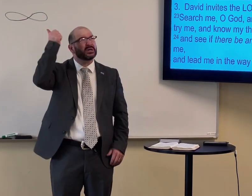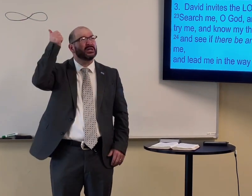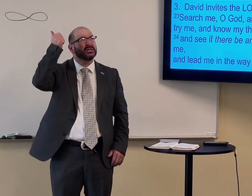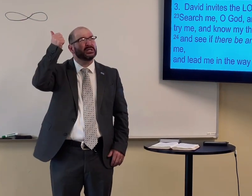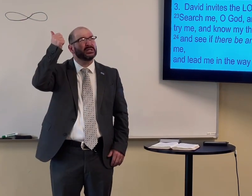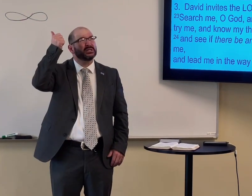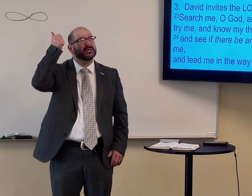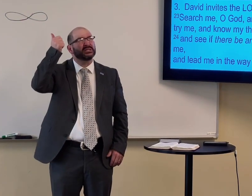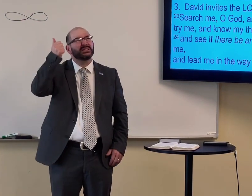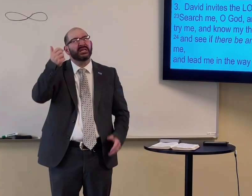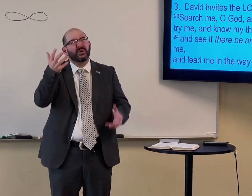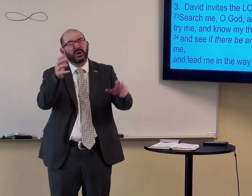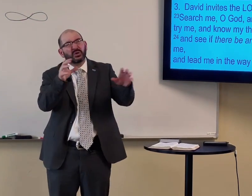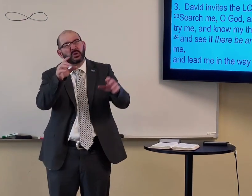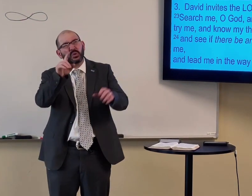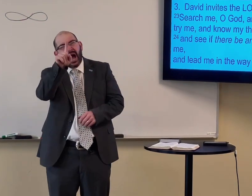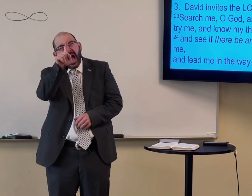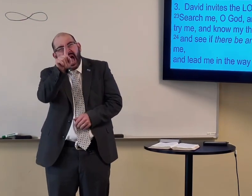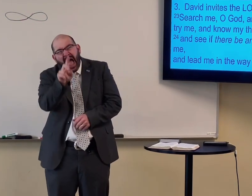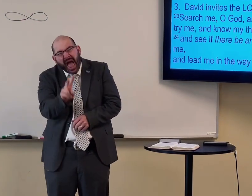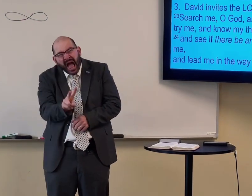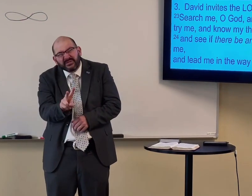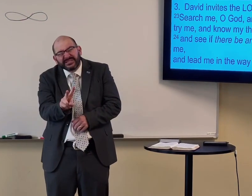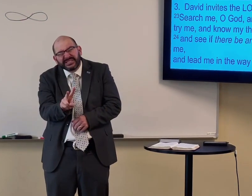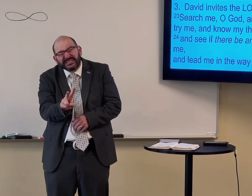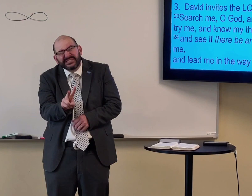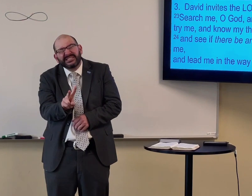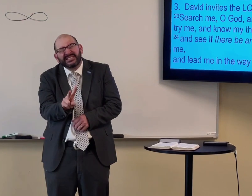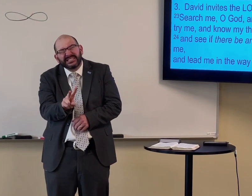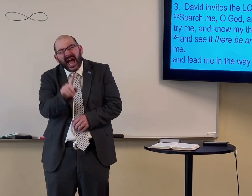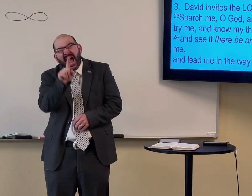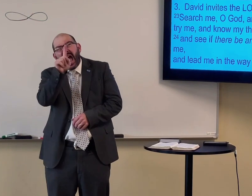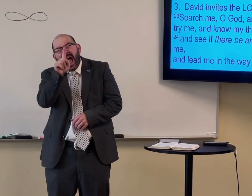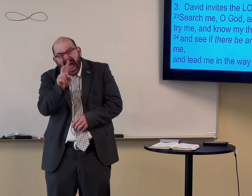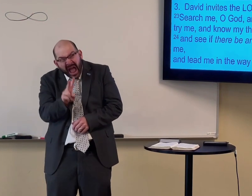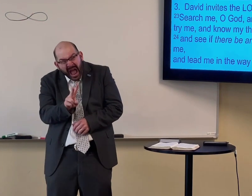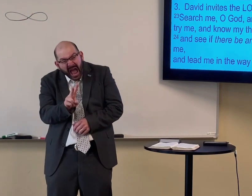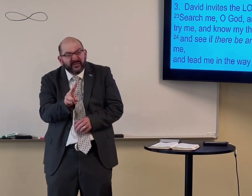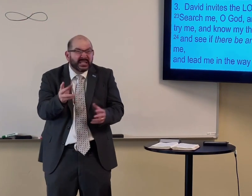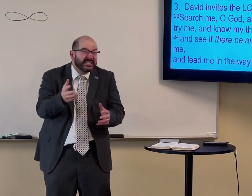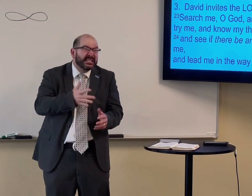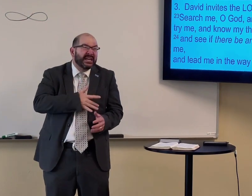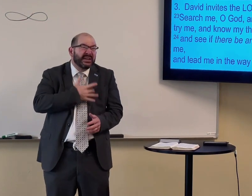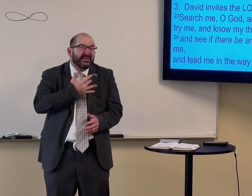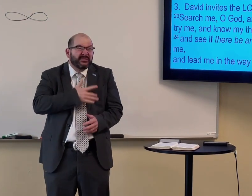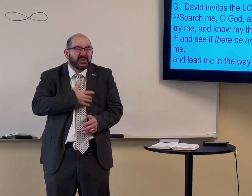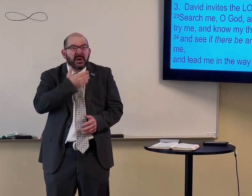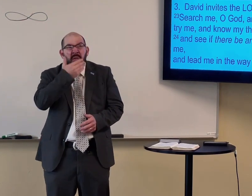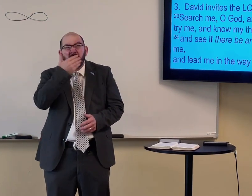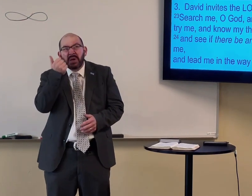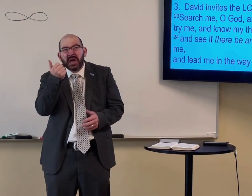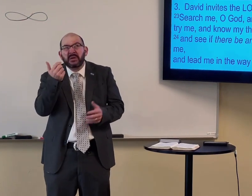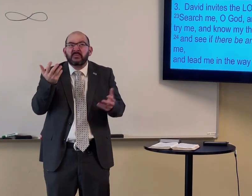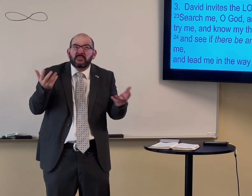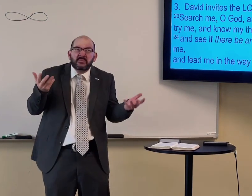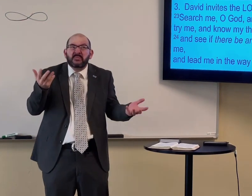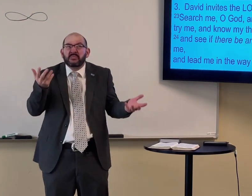God, I don't want to do my best. I want to do half my best. Half, you know, I feel that ought to be